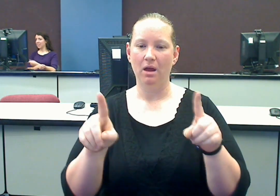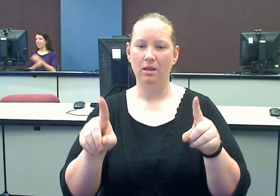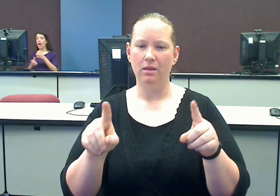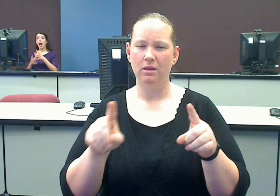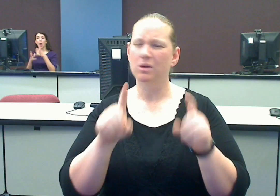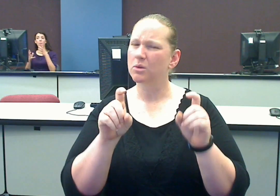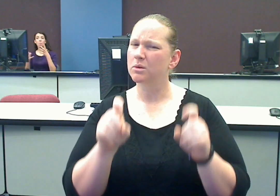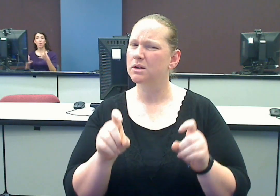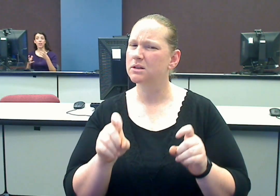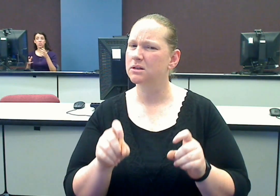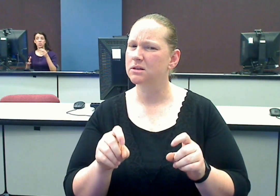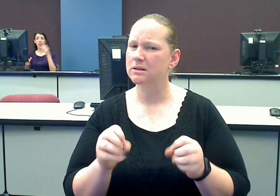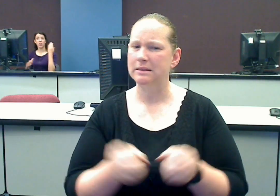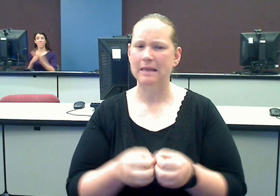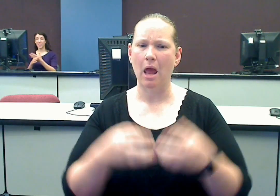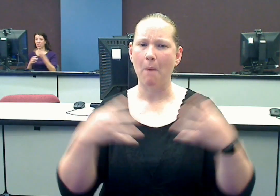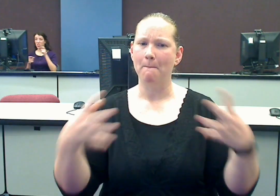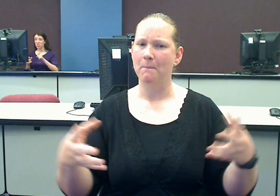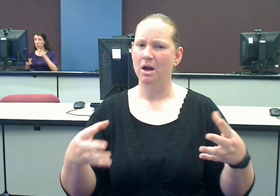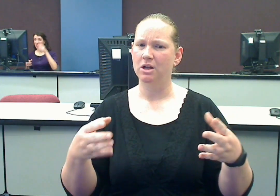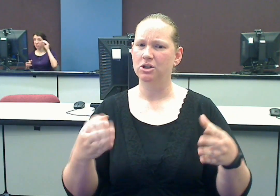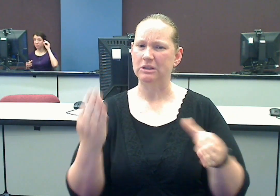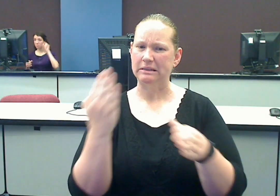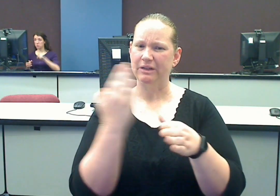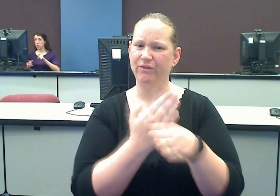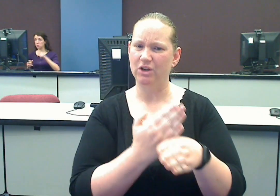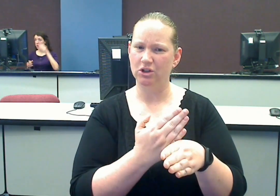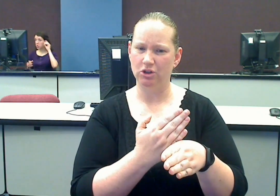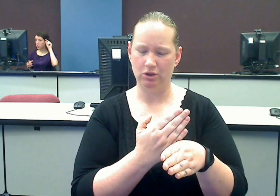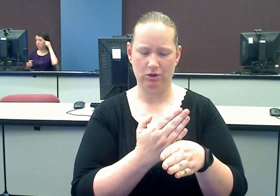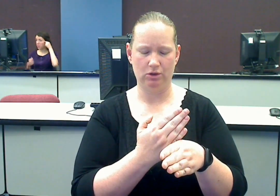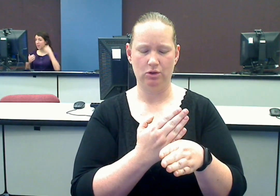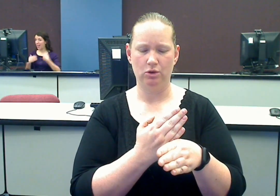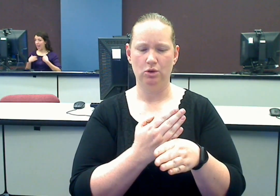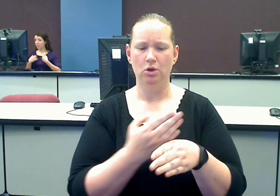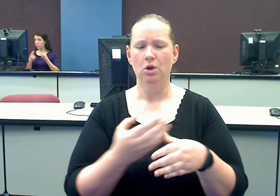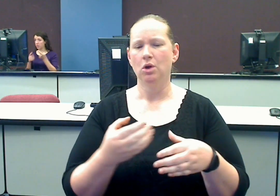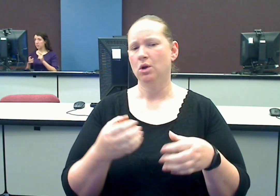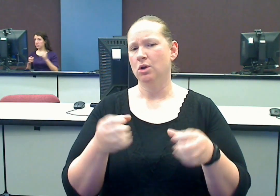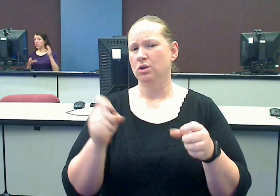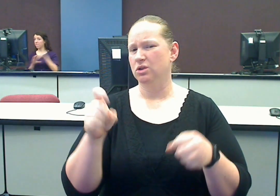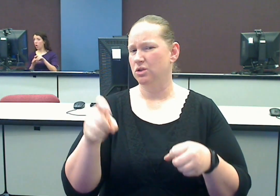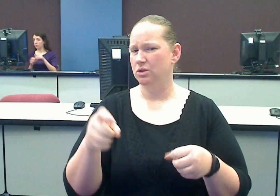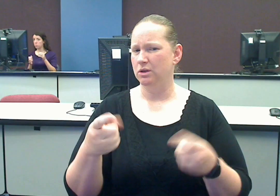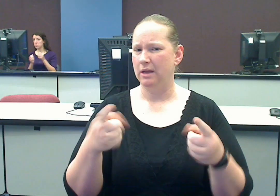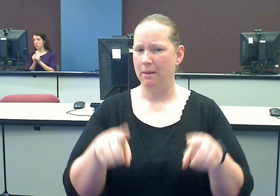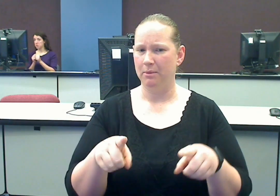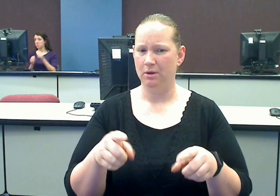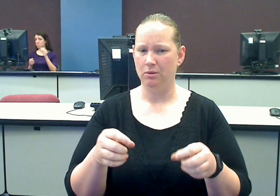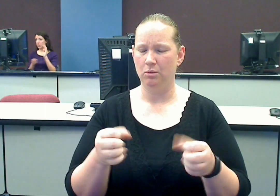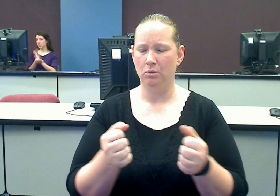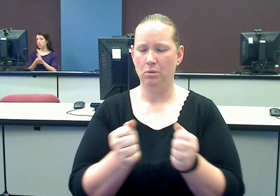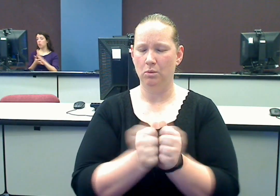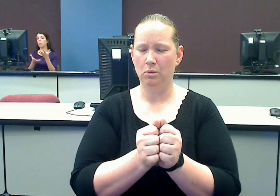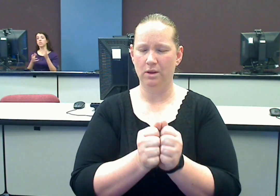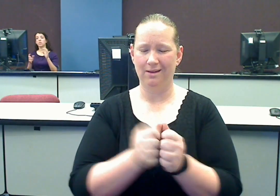actually have when they get involved in business? What we're going to do is we're going to explore a time period in American history